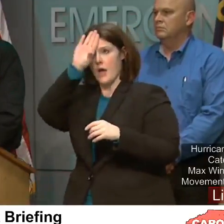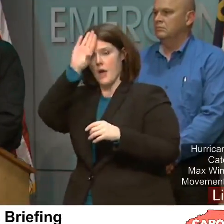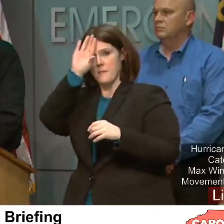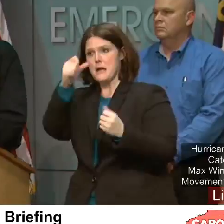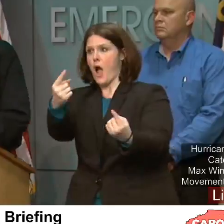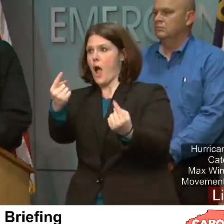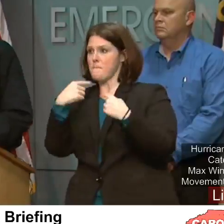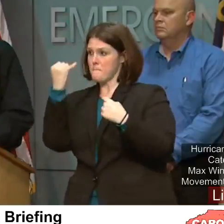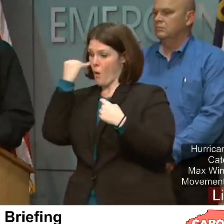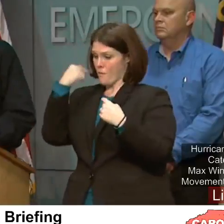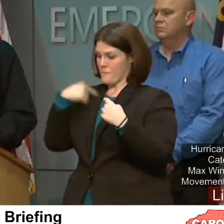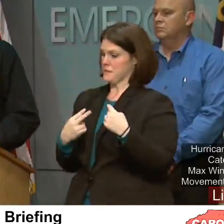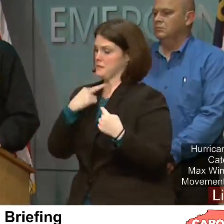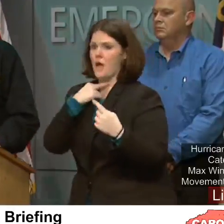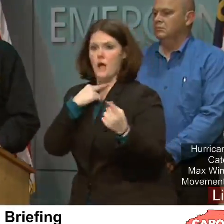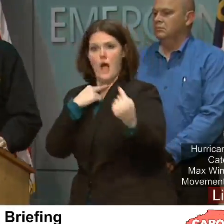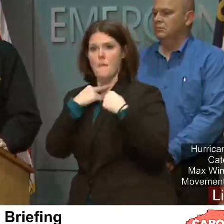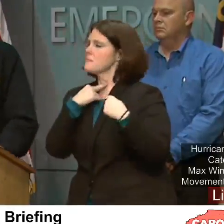you decide to stay.